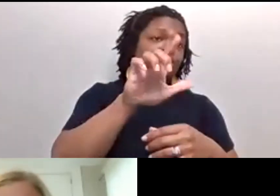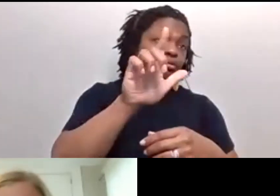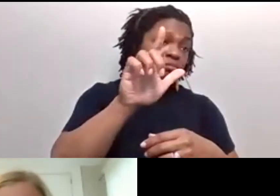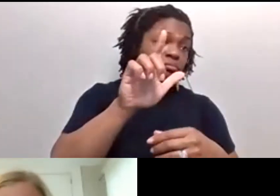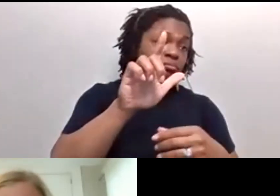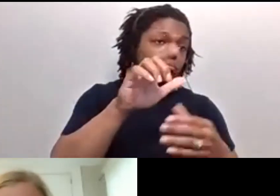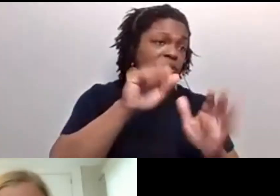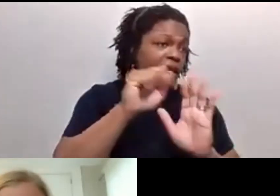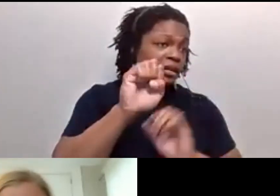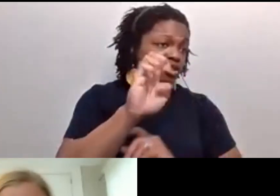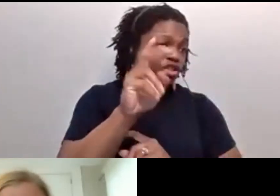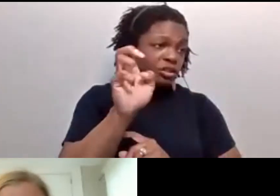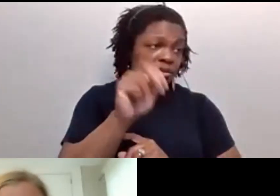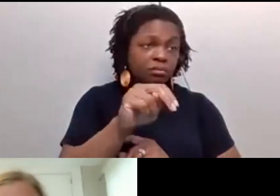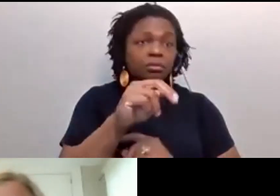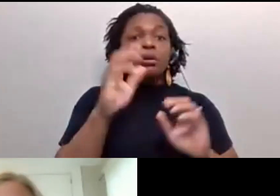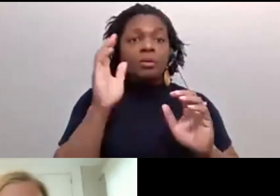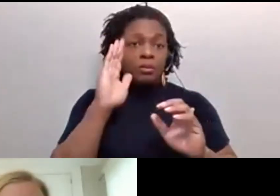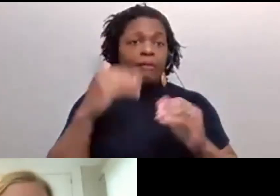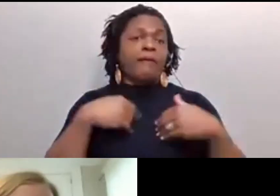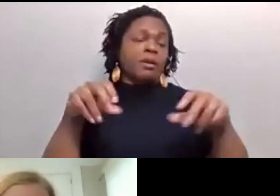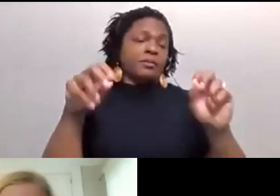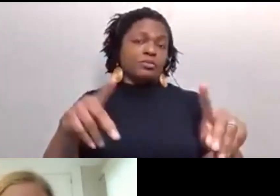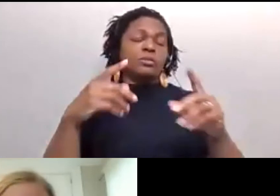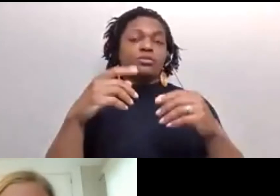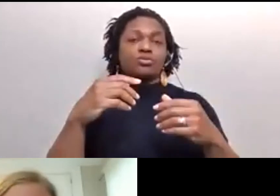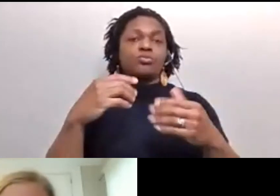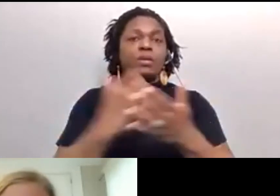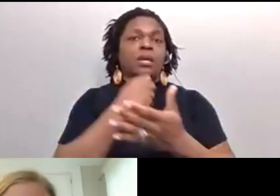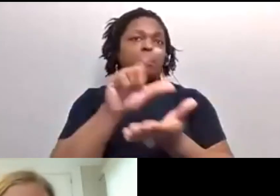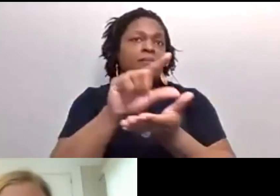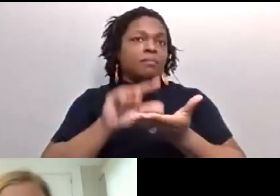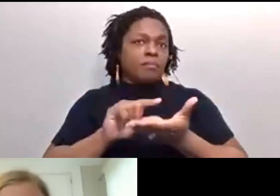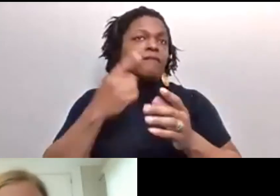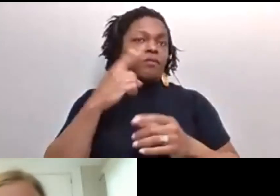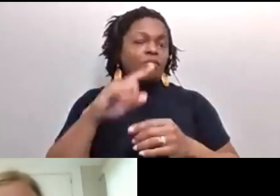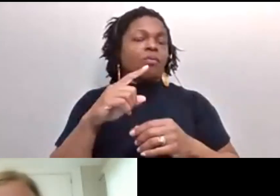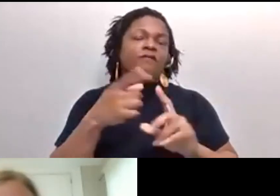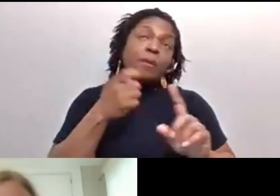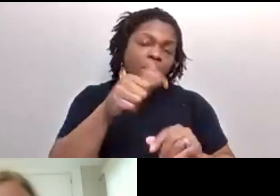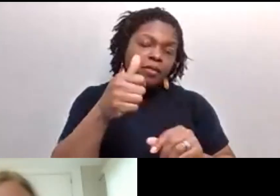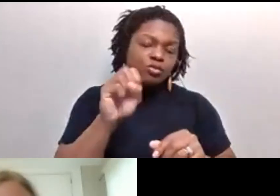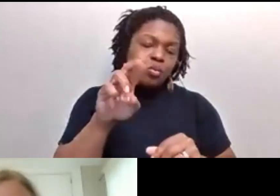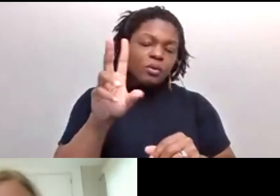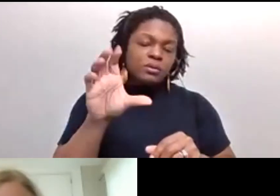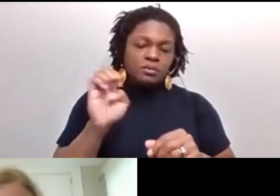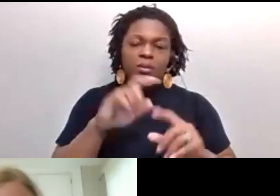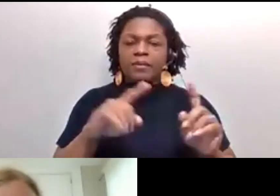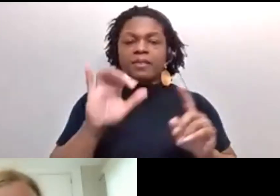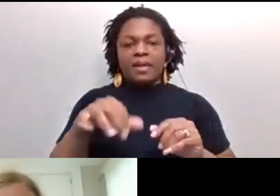an opportunity for an appropriation for other services, but not from the money in House Bill 1, unfortunately.